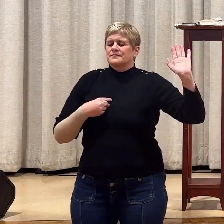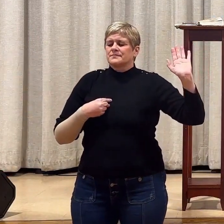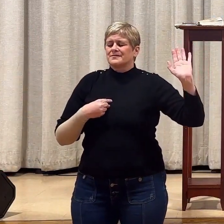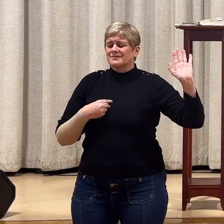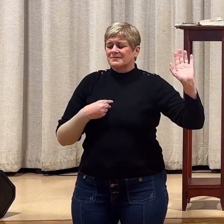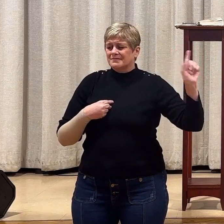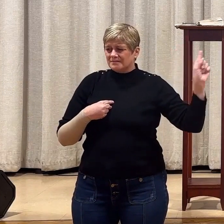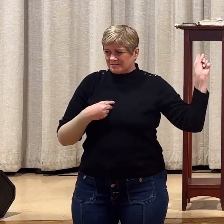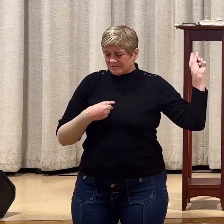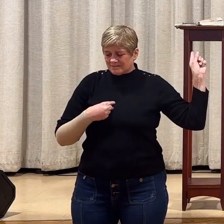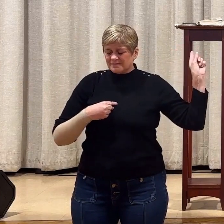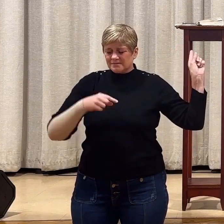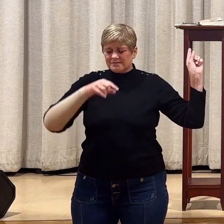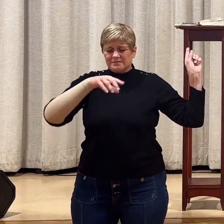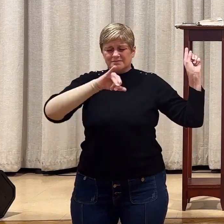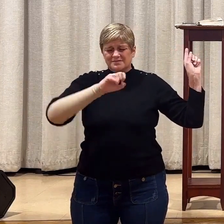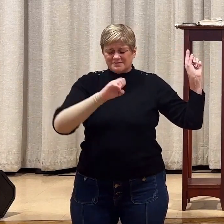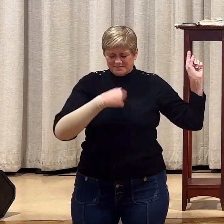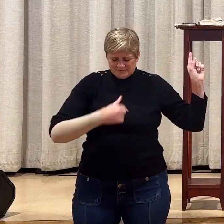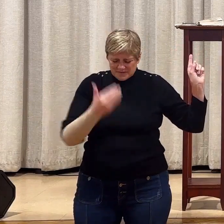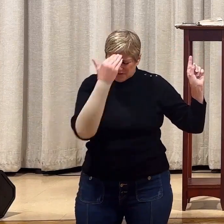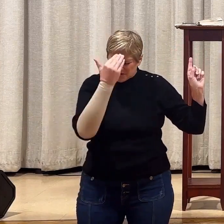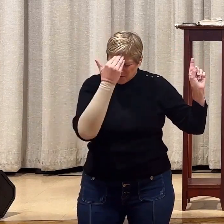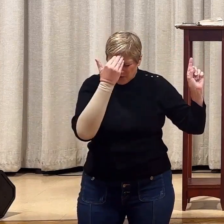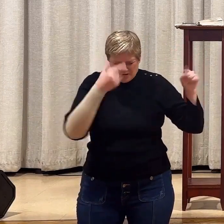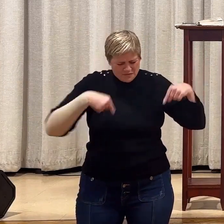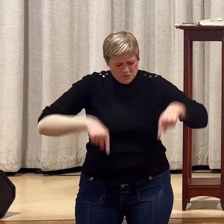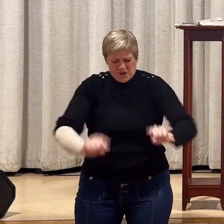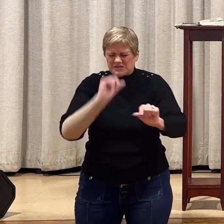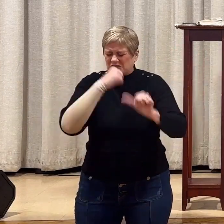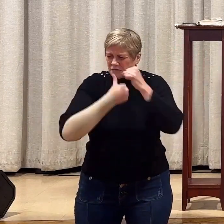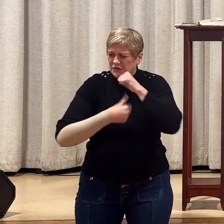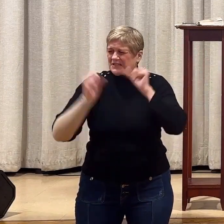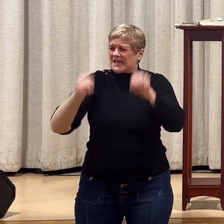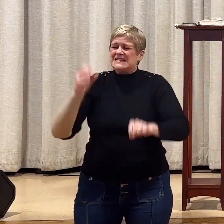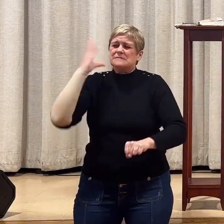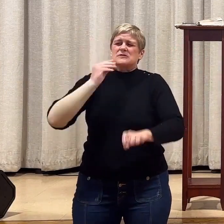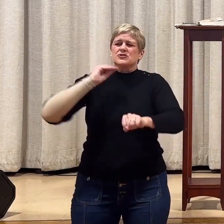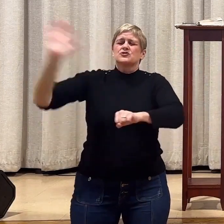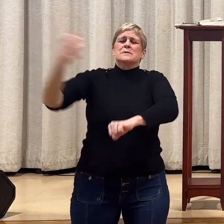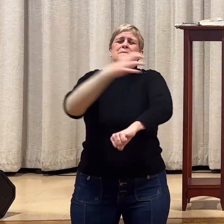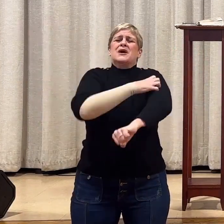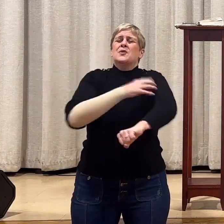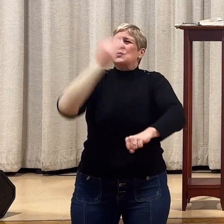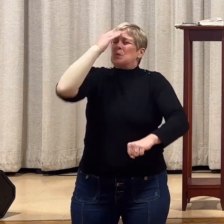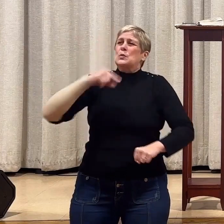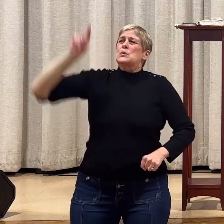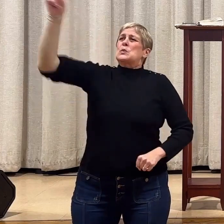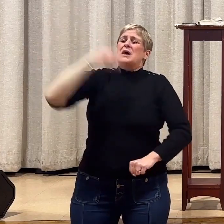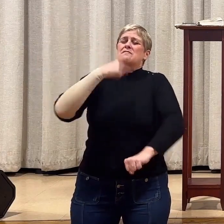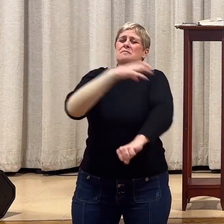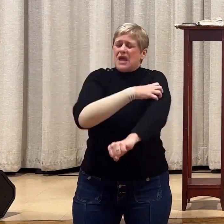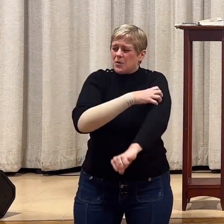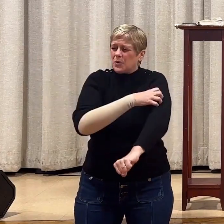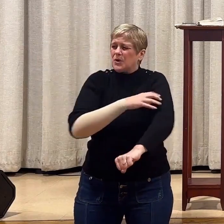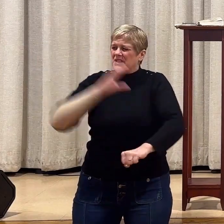And I know, Lord, that even in the suffering, there is power. I know that you have power because there is power.